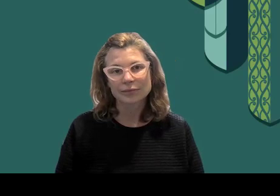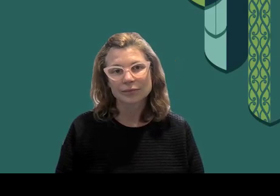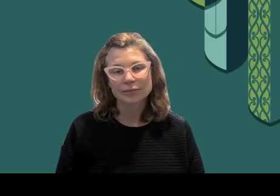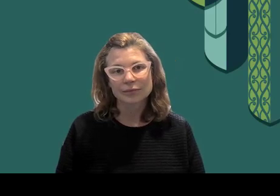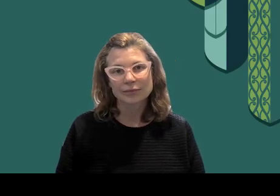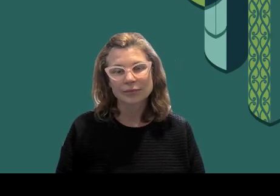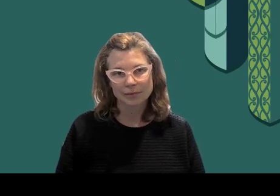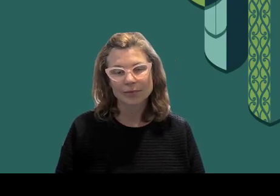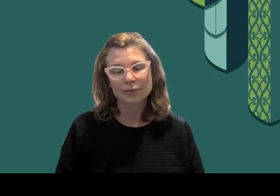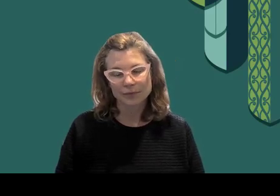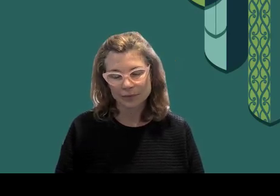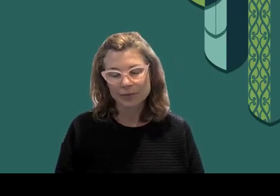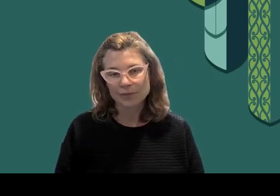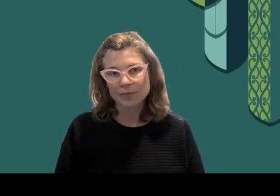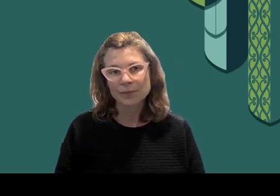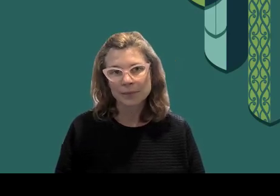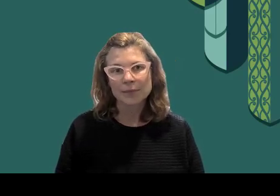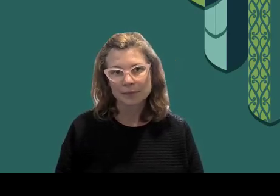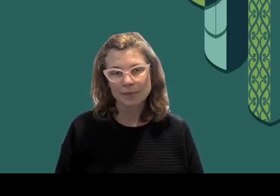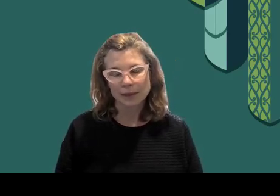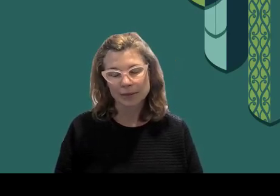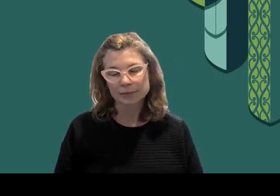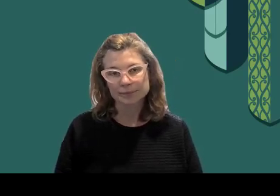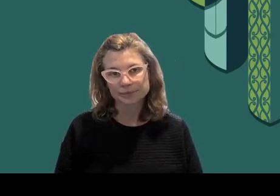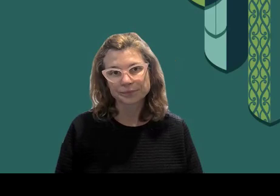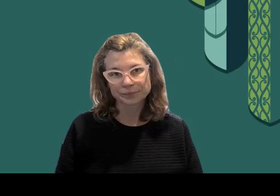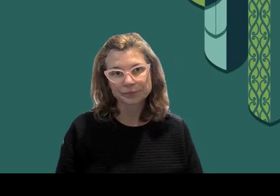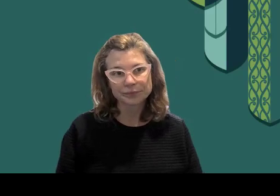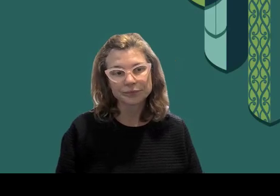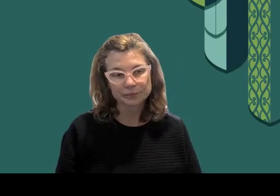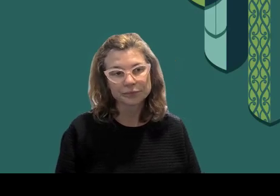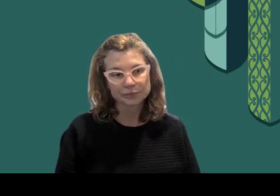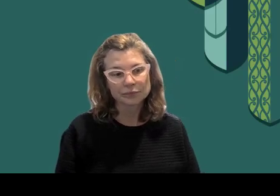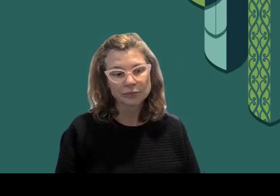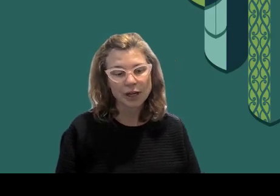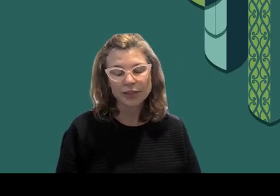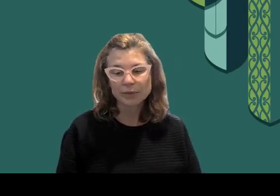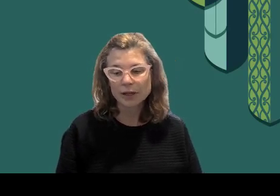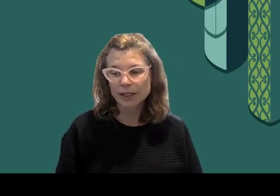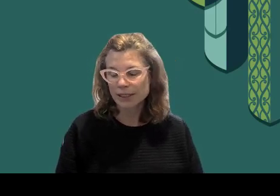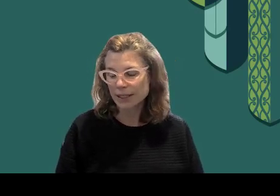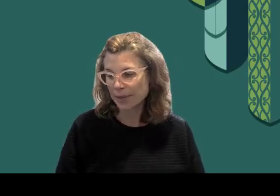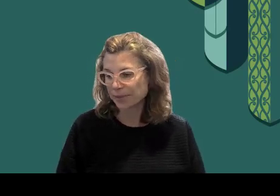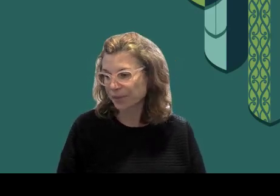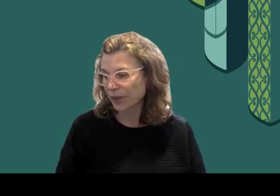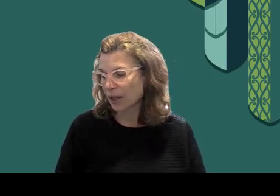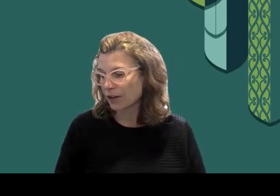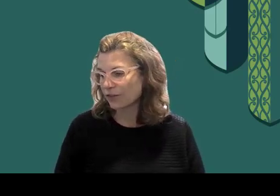So like, what's their currency? What makes them feel genuinely heard, and and all that? I think mine